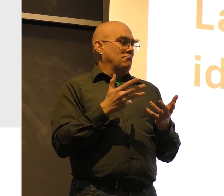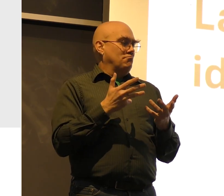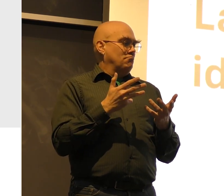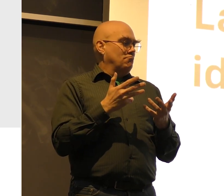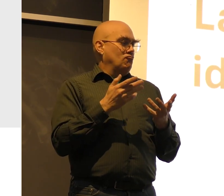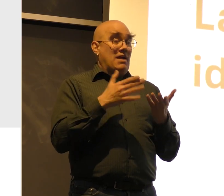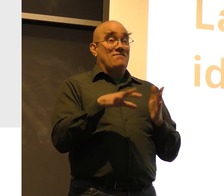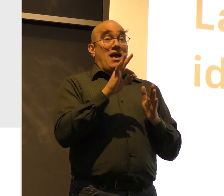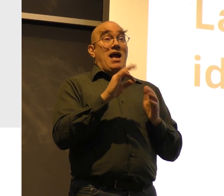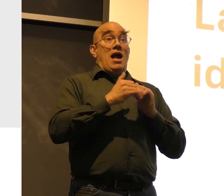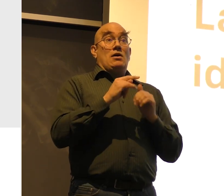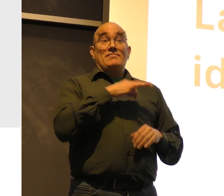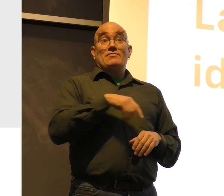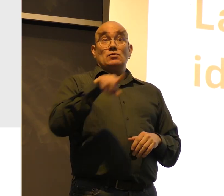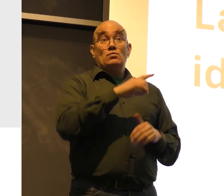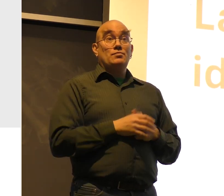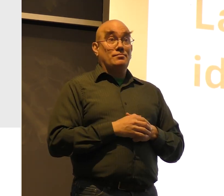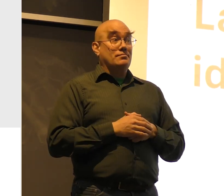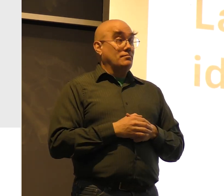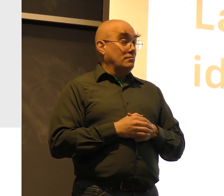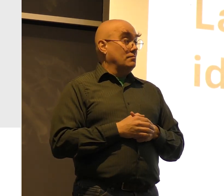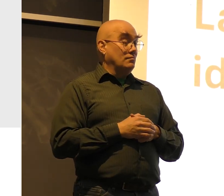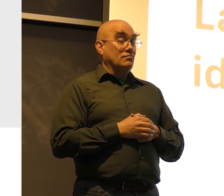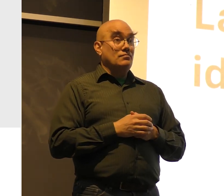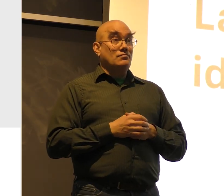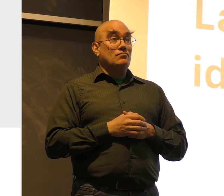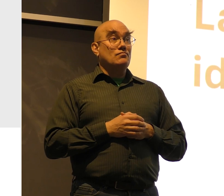surprised what you might find and how it can benefit you.